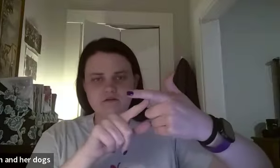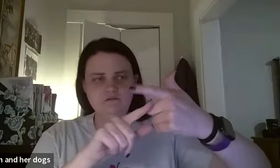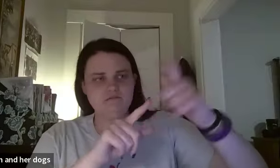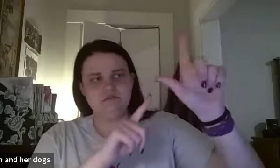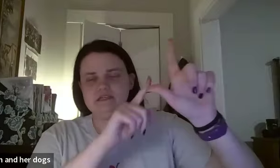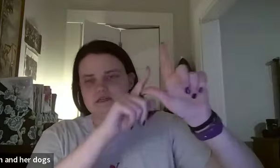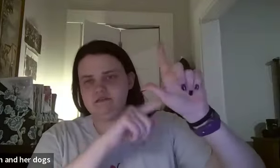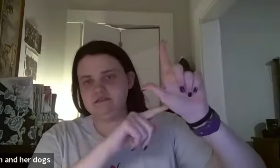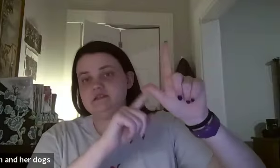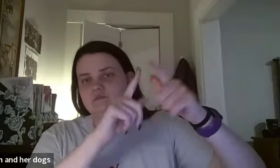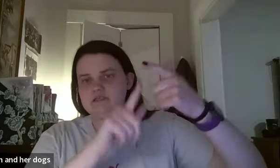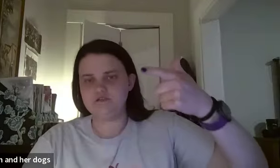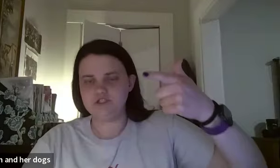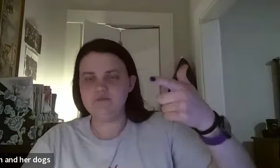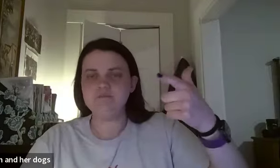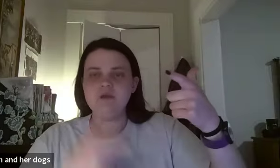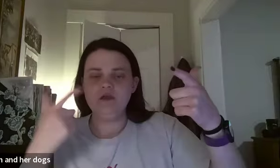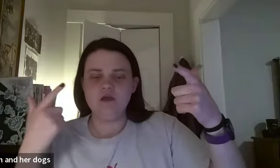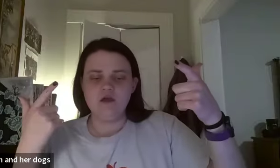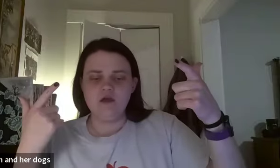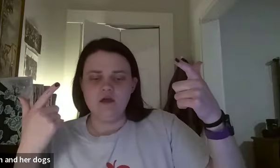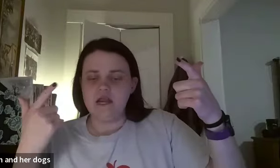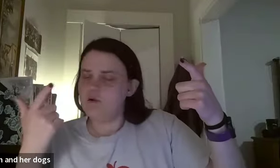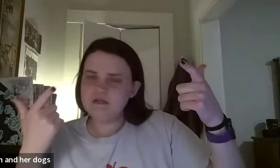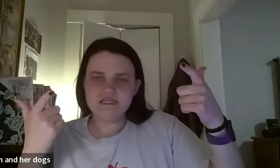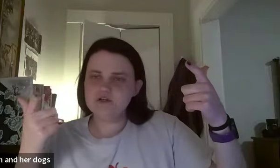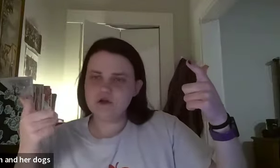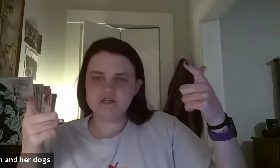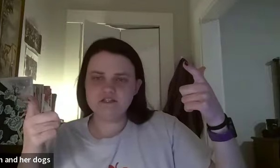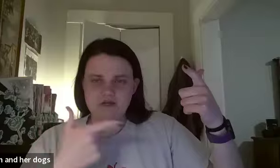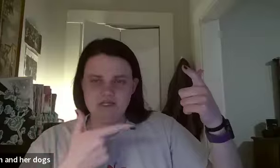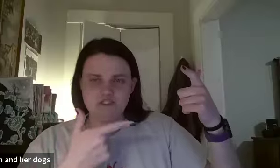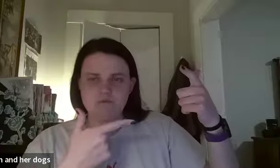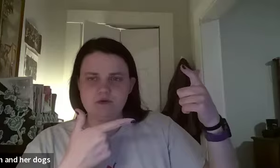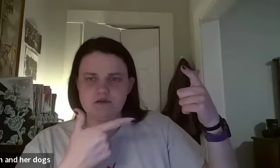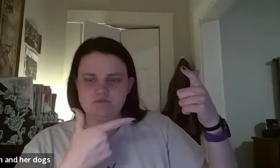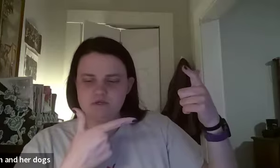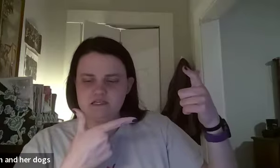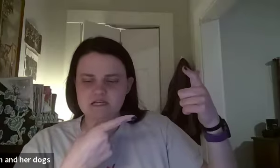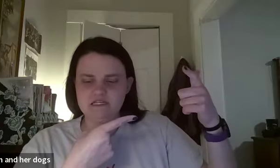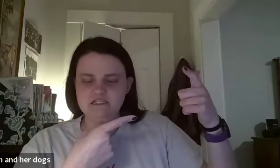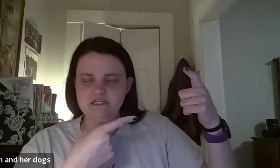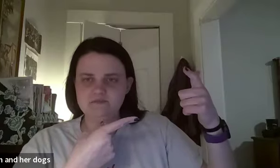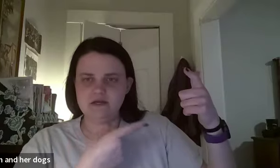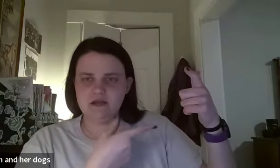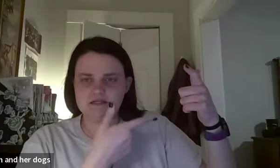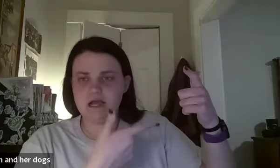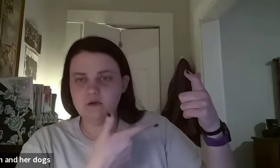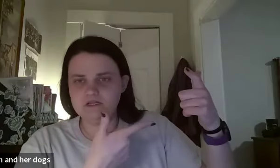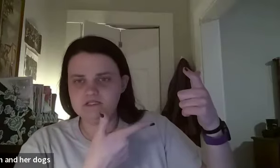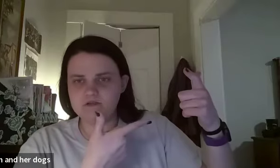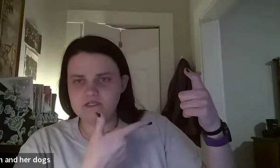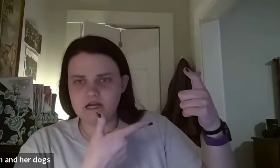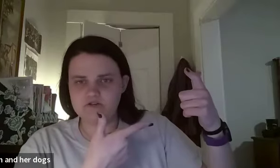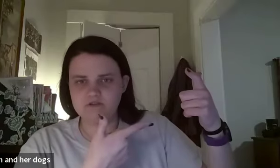L. It's the sideways L shape. And I always say your non-dominant is too, but I've realized I need to explain because I always do this naturally